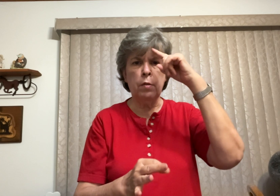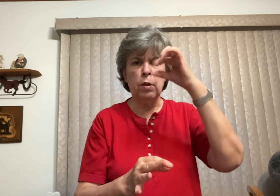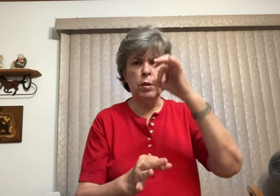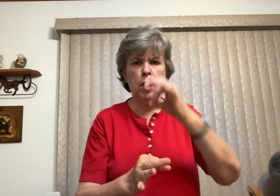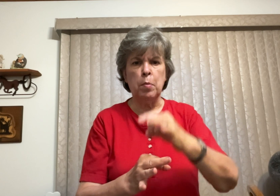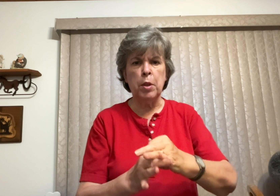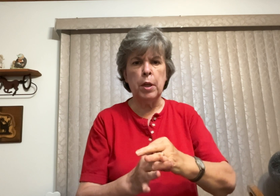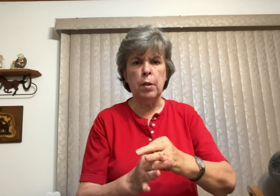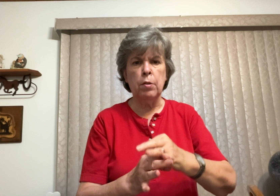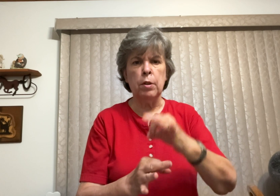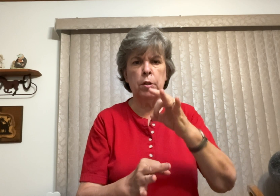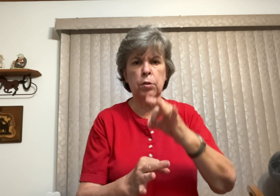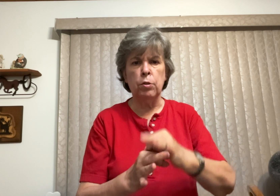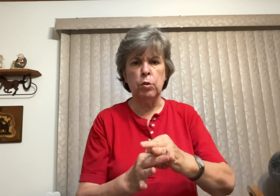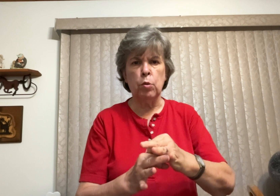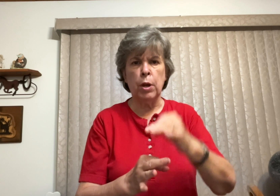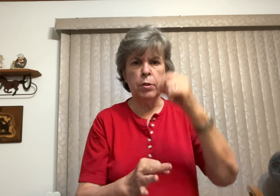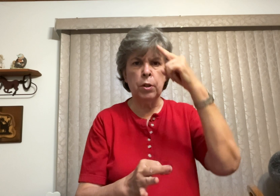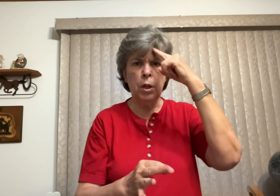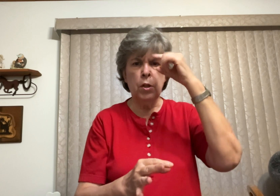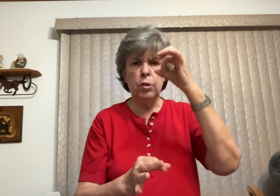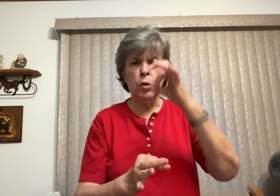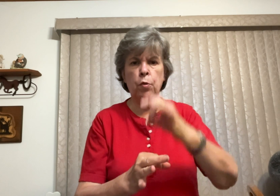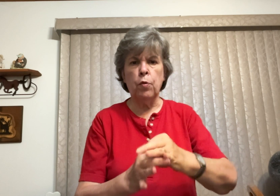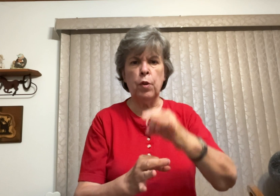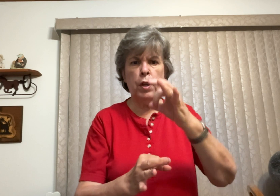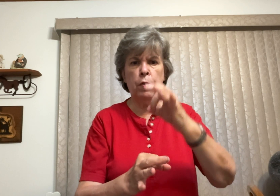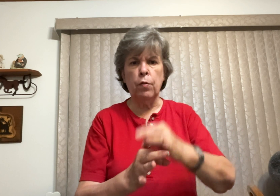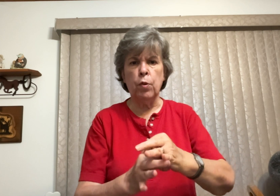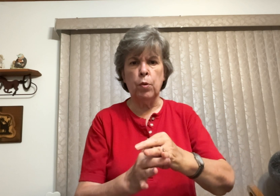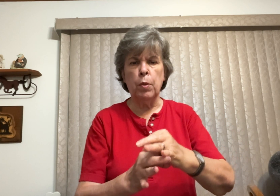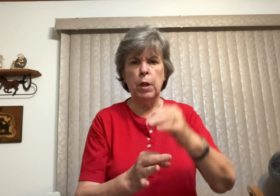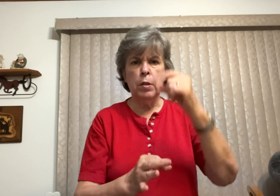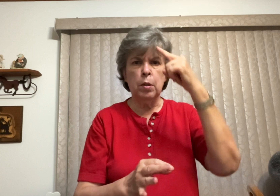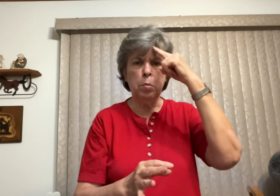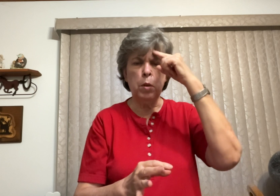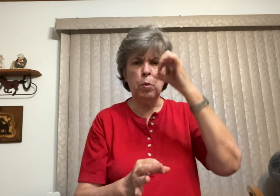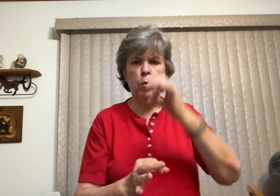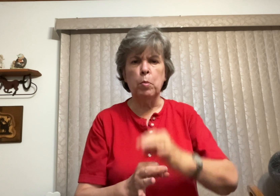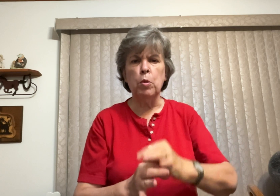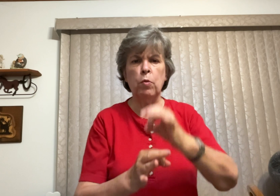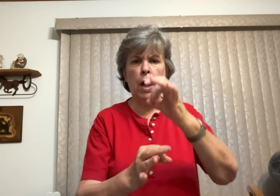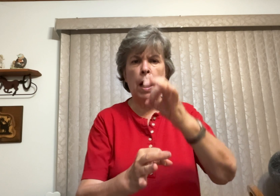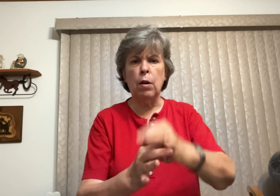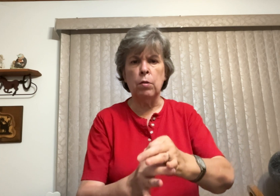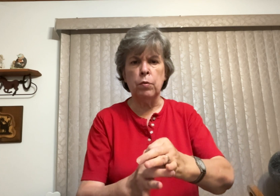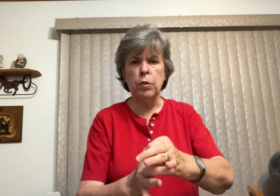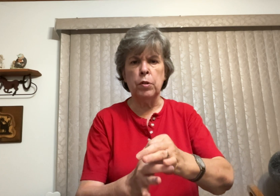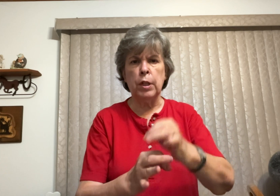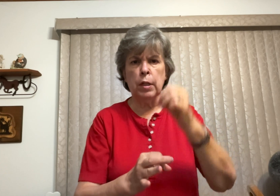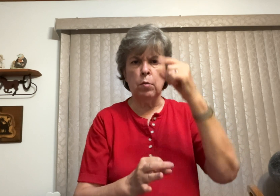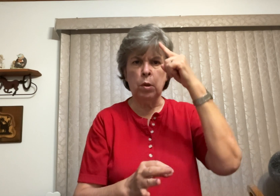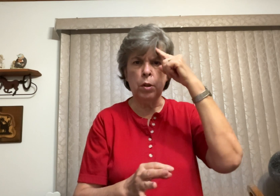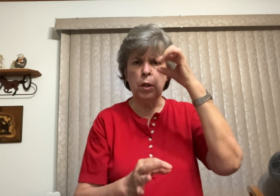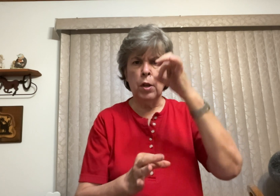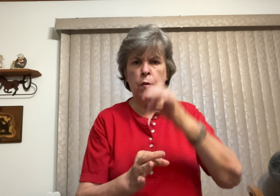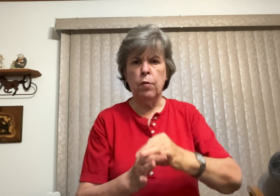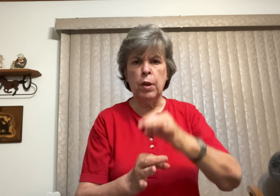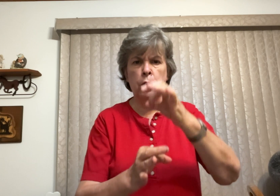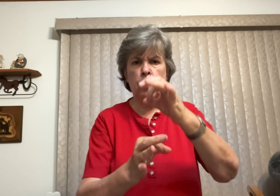on top of the other and do it twice. So faithful. Some people will move out for the second one,